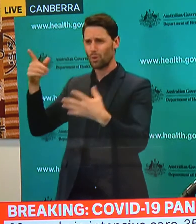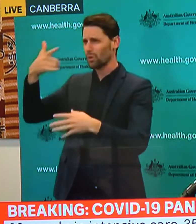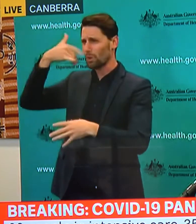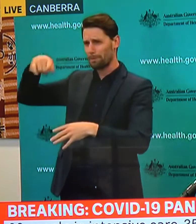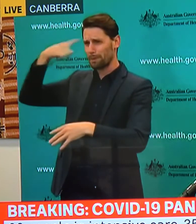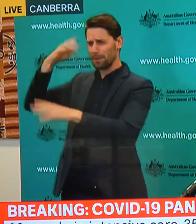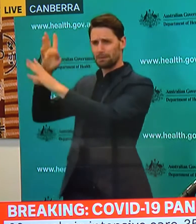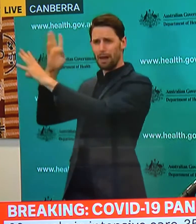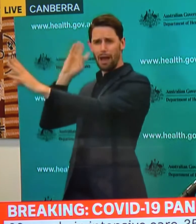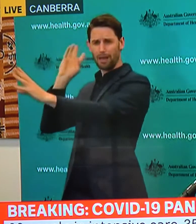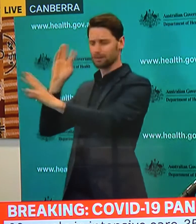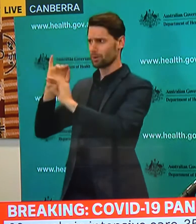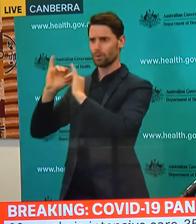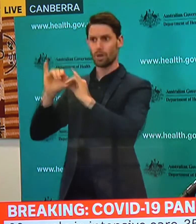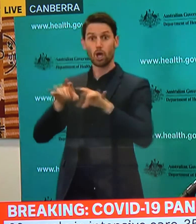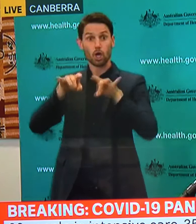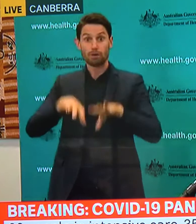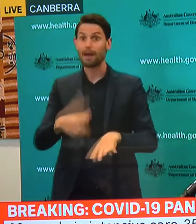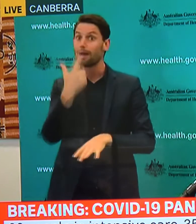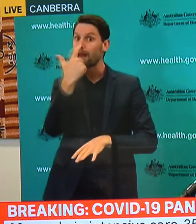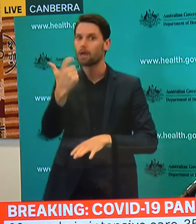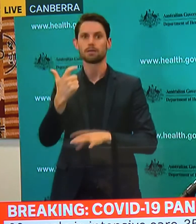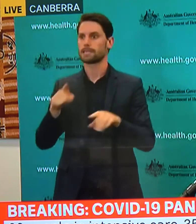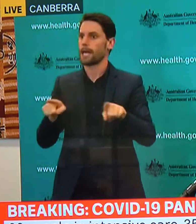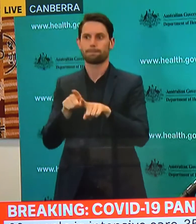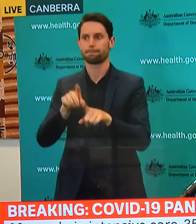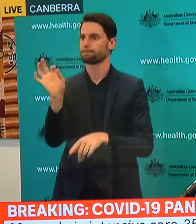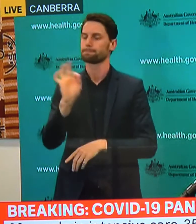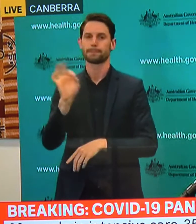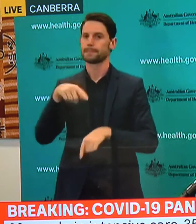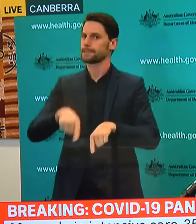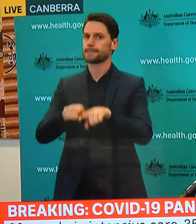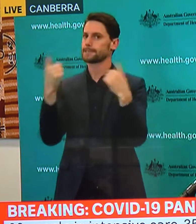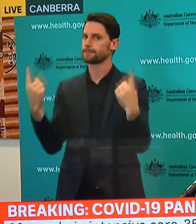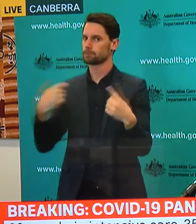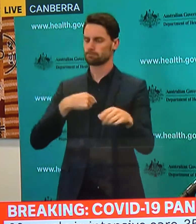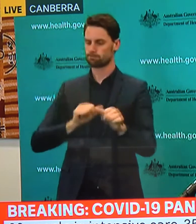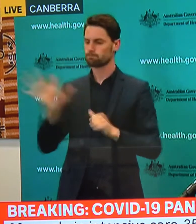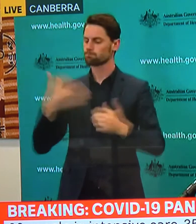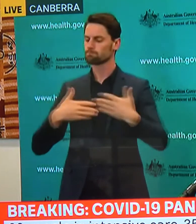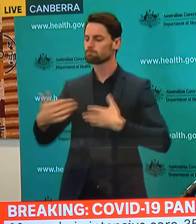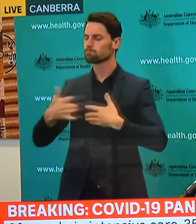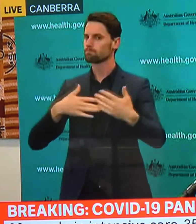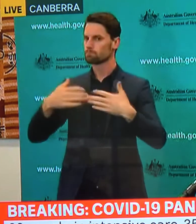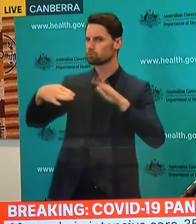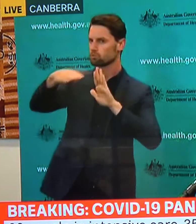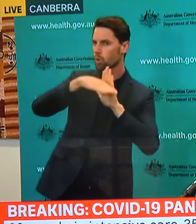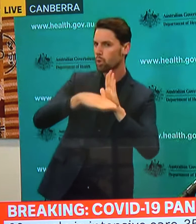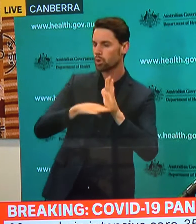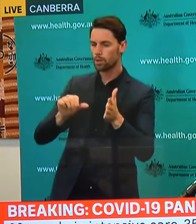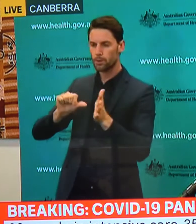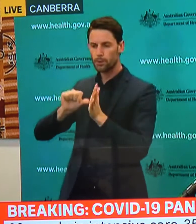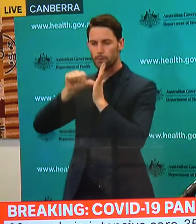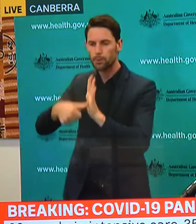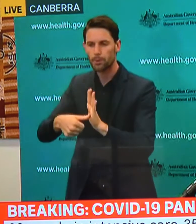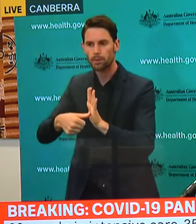would be extraordinarily difficult. We're not in that situation in Australia. The things that we've done in the past weeks to prevent ourselves